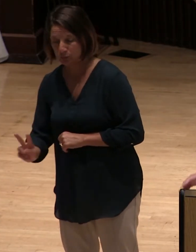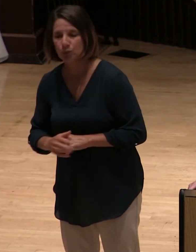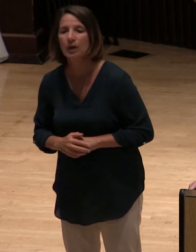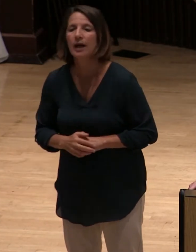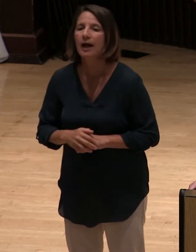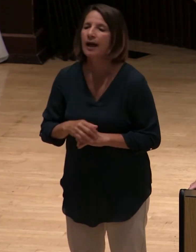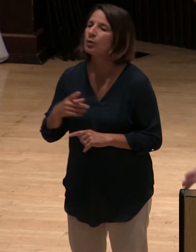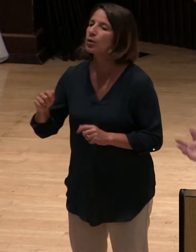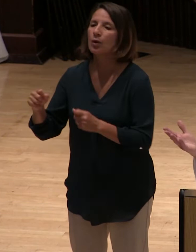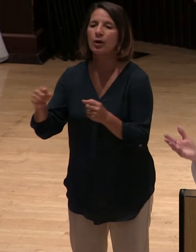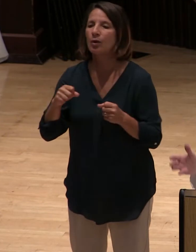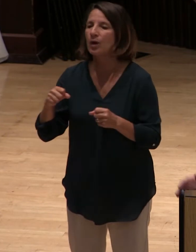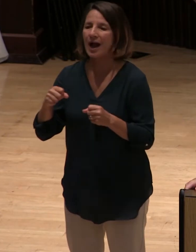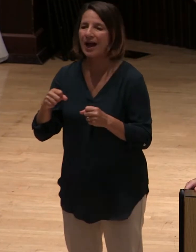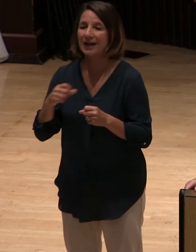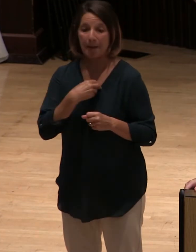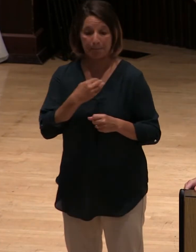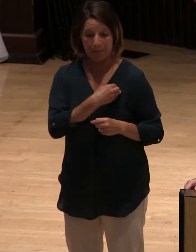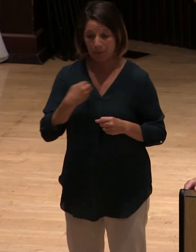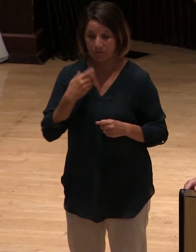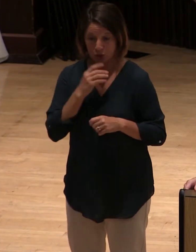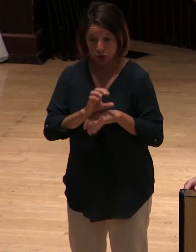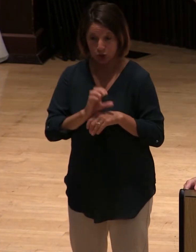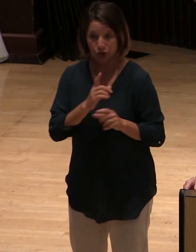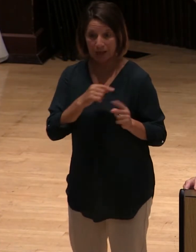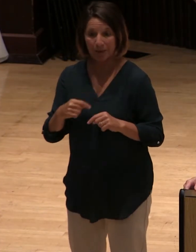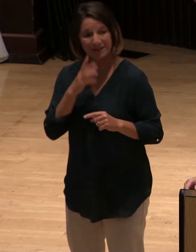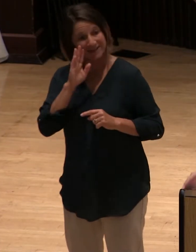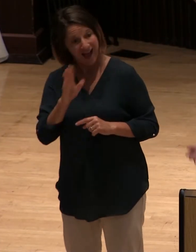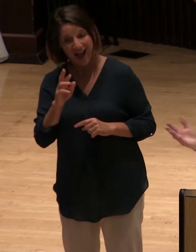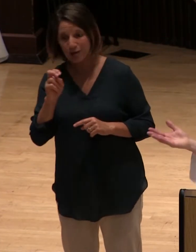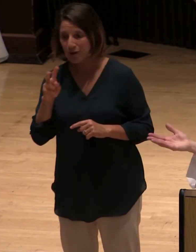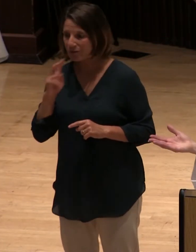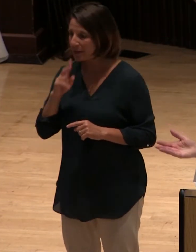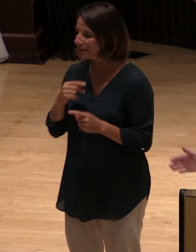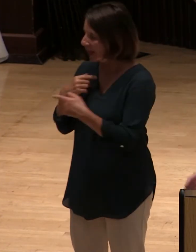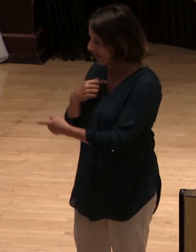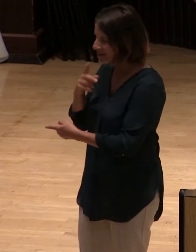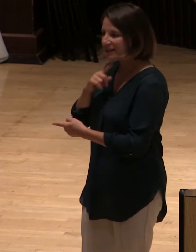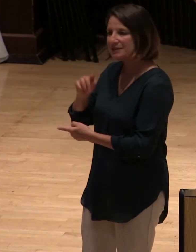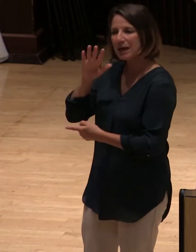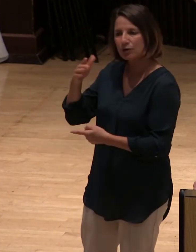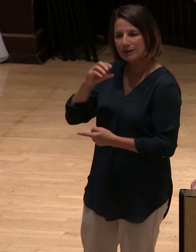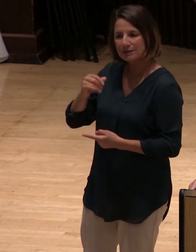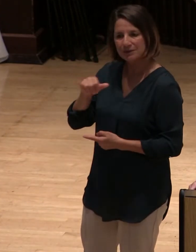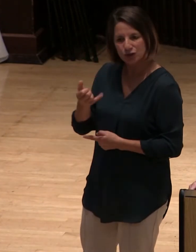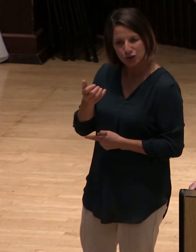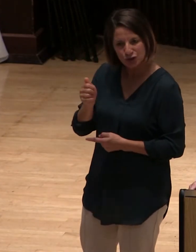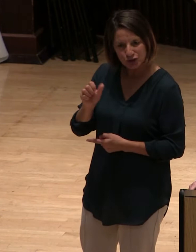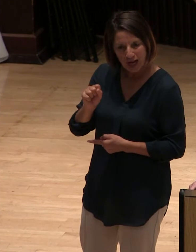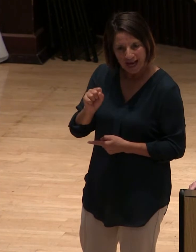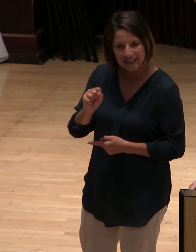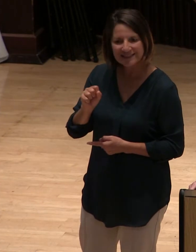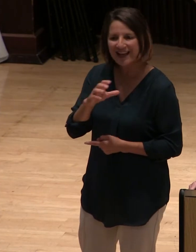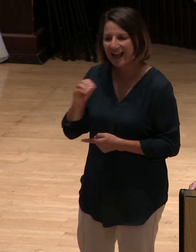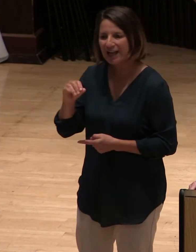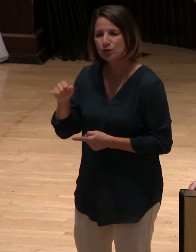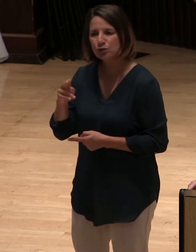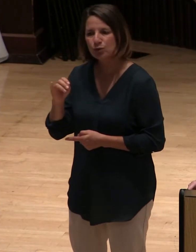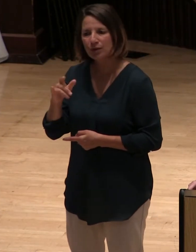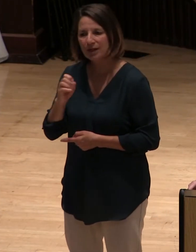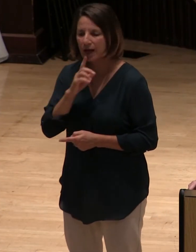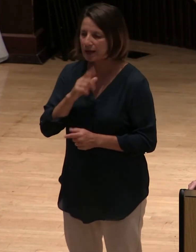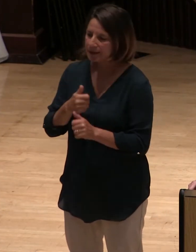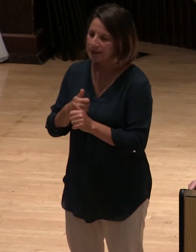a parishioner came up to me and she said, "Hi, Reverend Mary." And I said, "Hi." I said, "This is my grandson, Jace, and my granddaughter, Julia." So